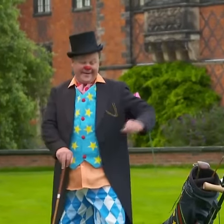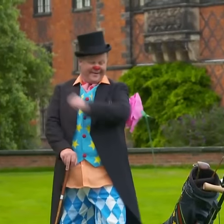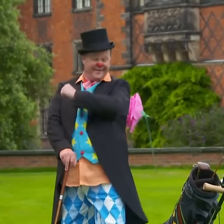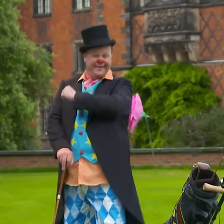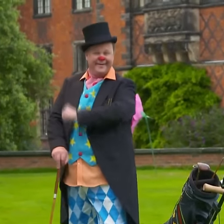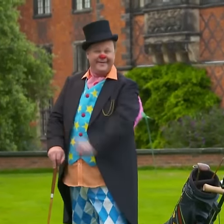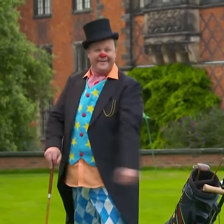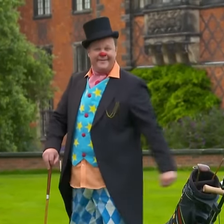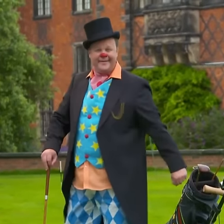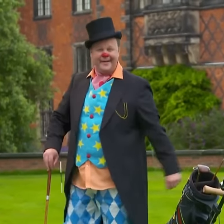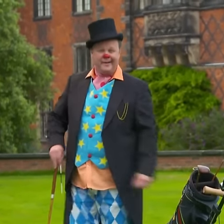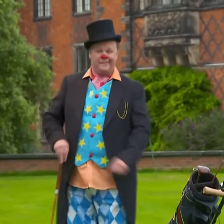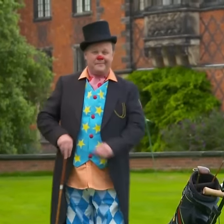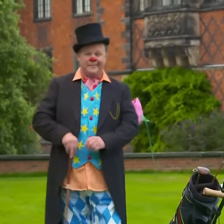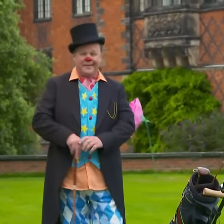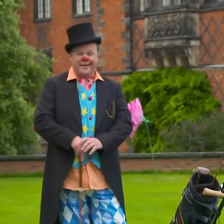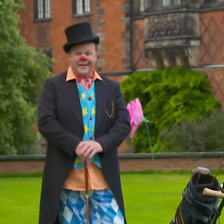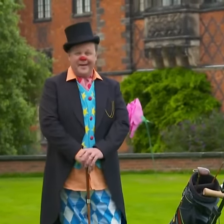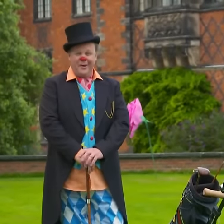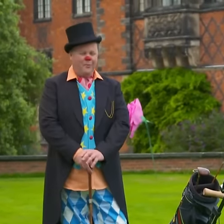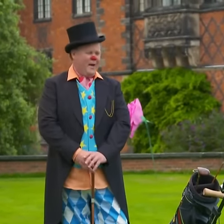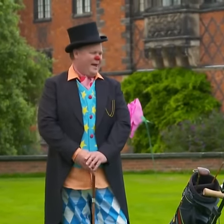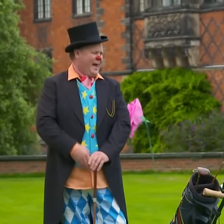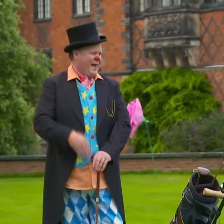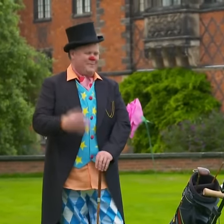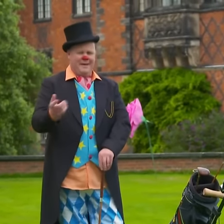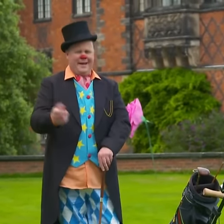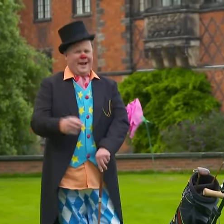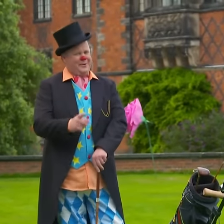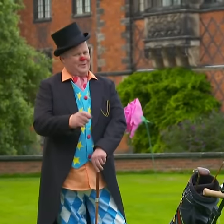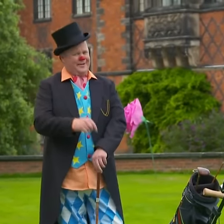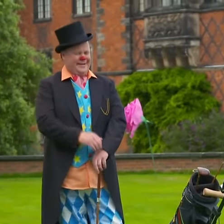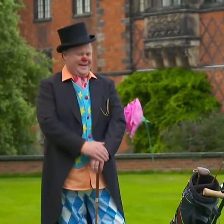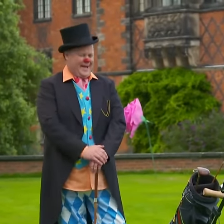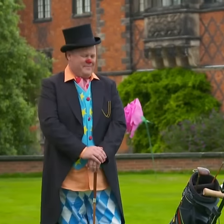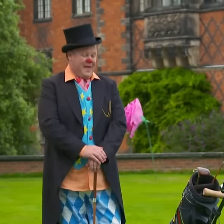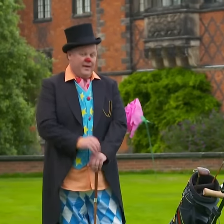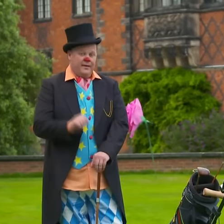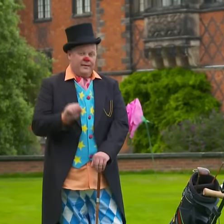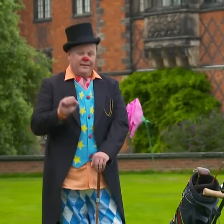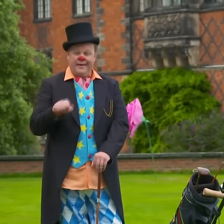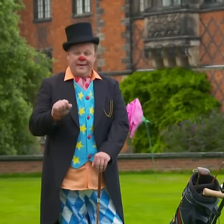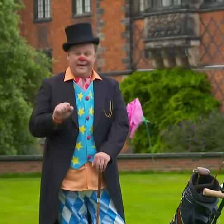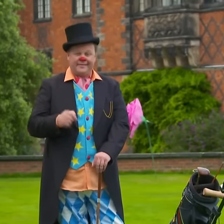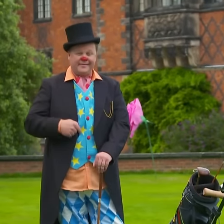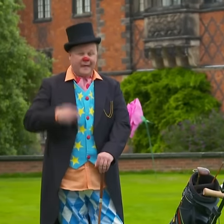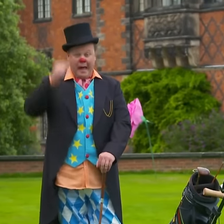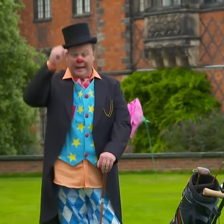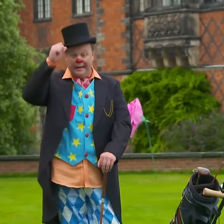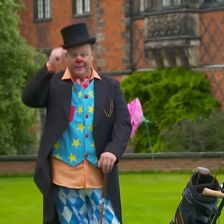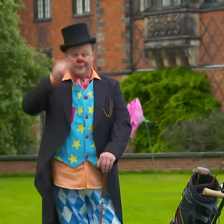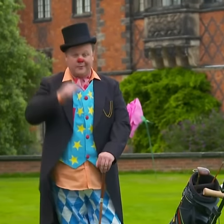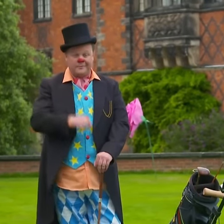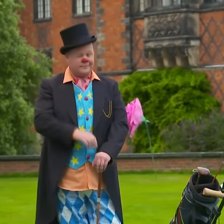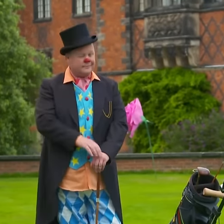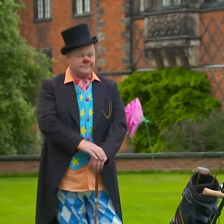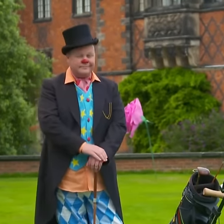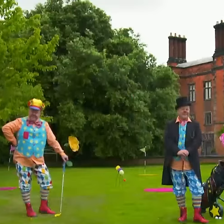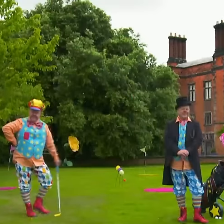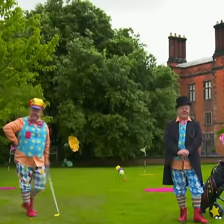You're very good at this, Lord Tumble. Well, I mean, I would. Yes, I know. All